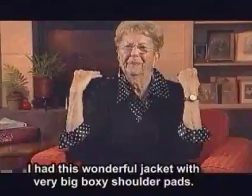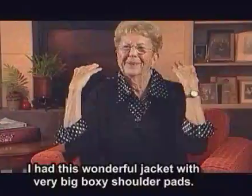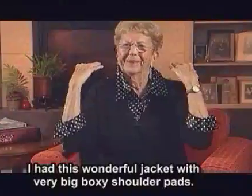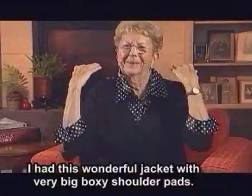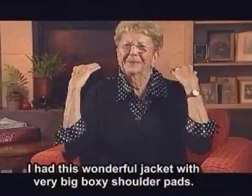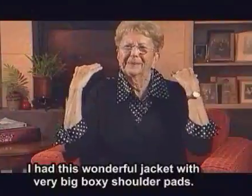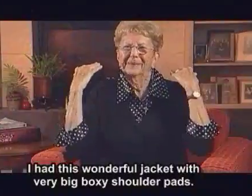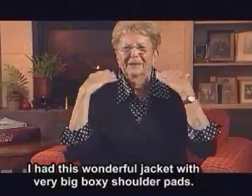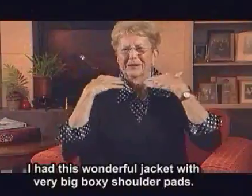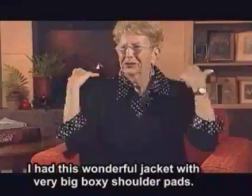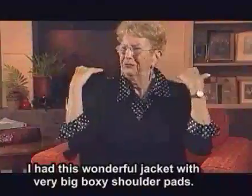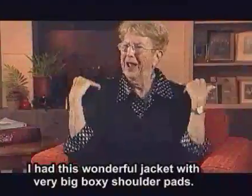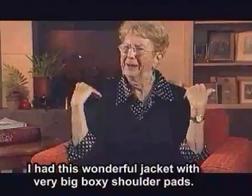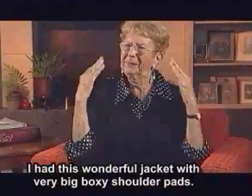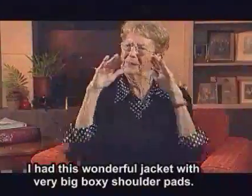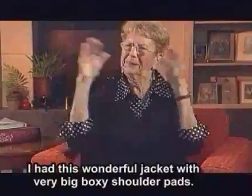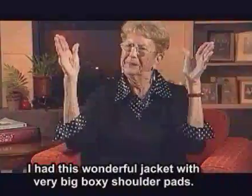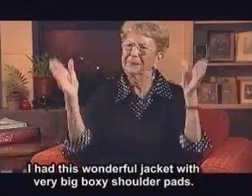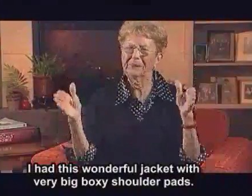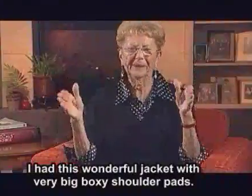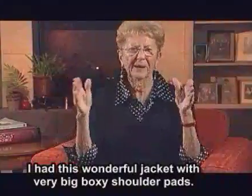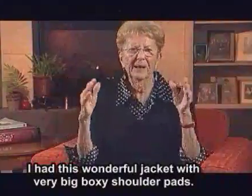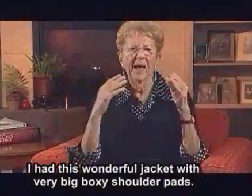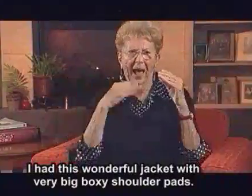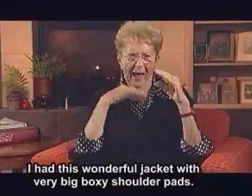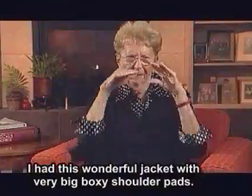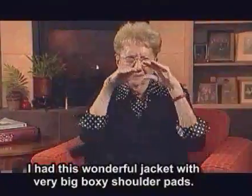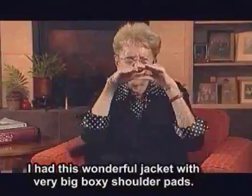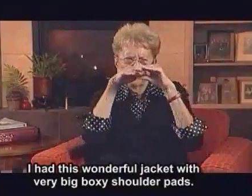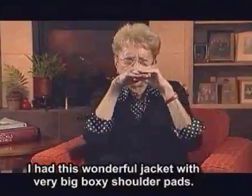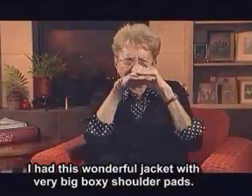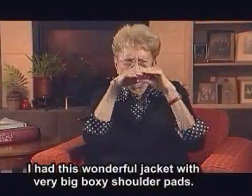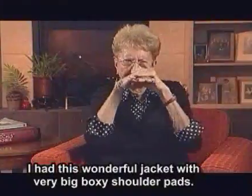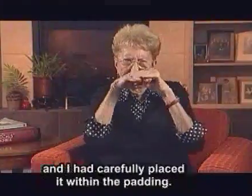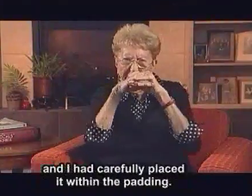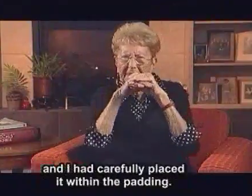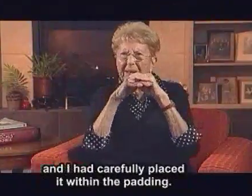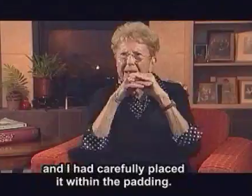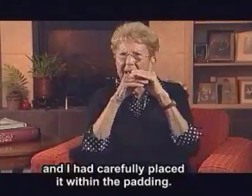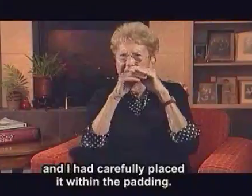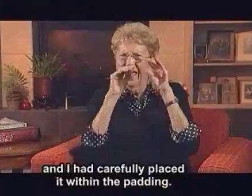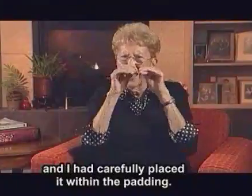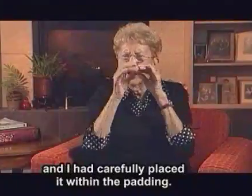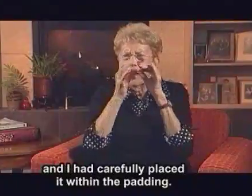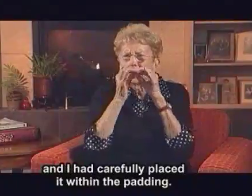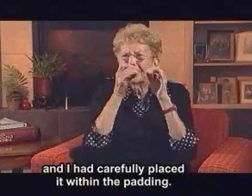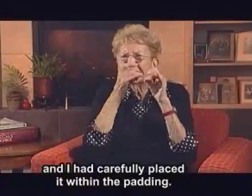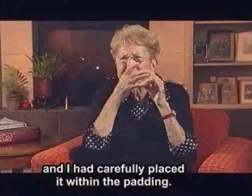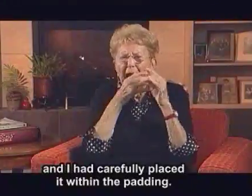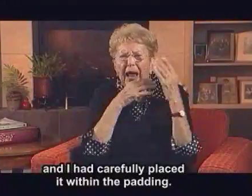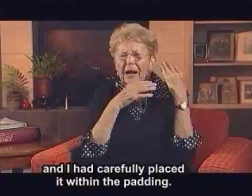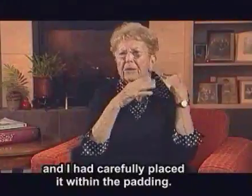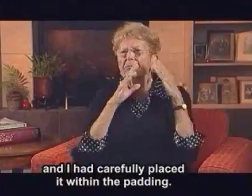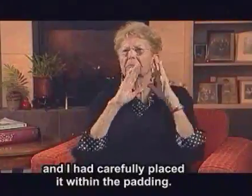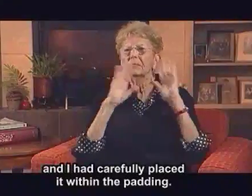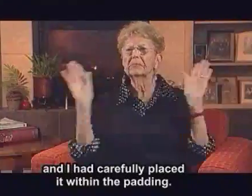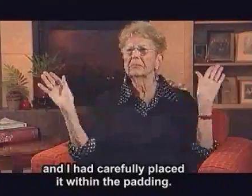I had this wonderful jacket with very big boxy shoulder pads, and I had carefully placed it within the padding.